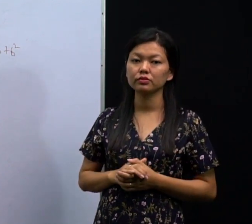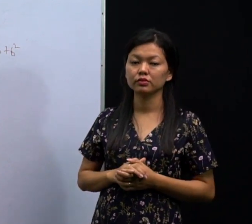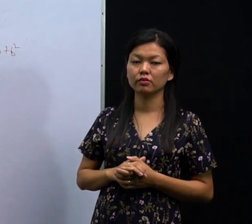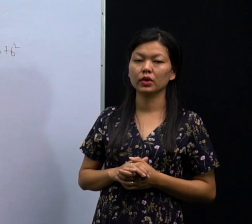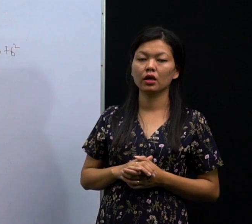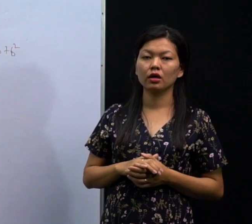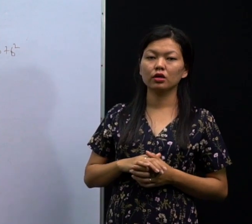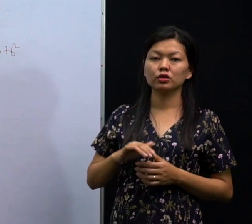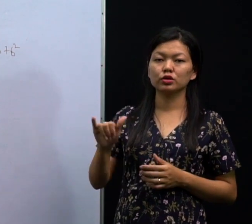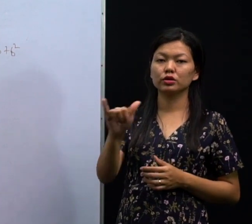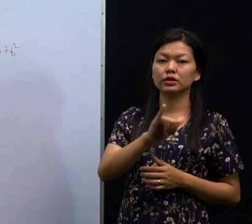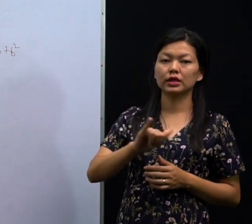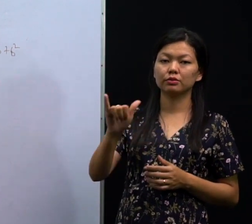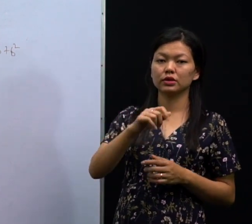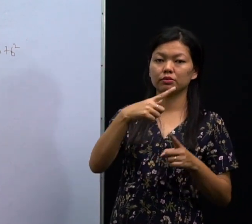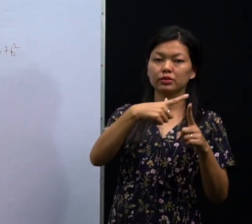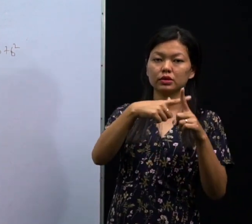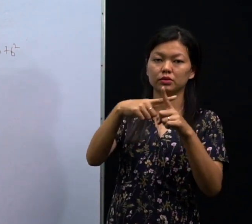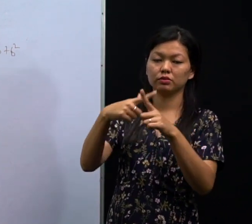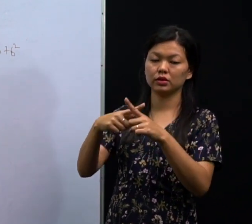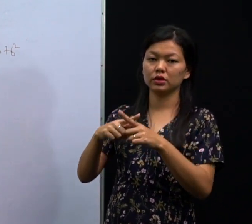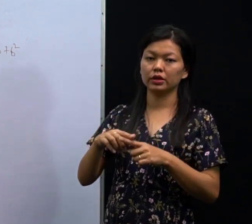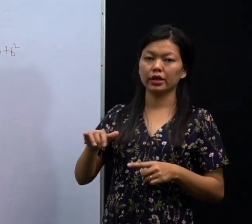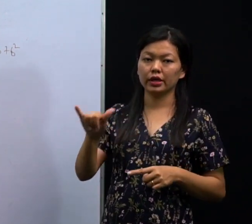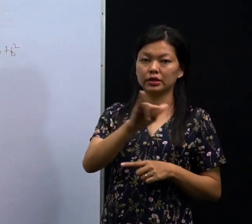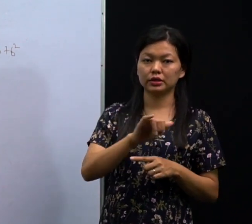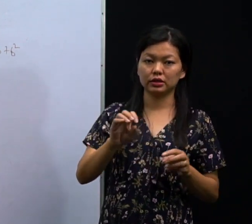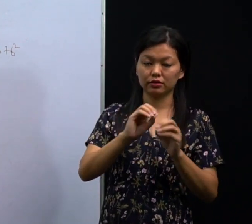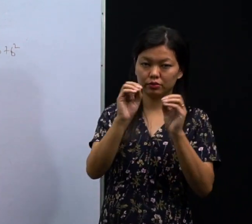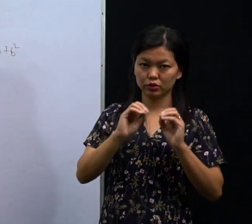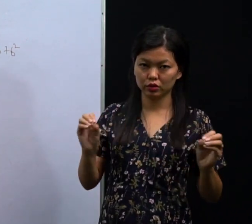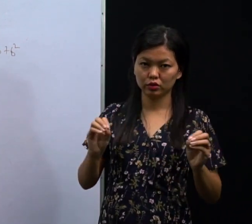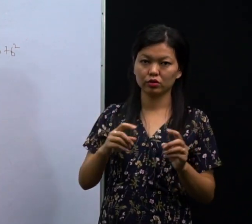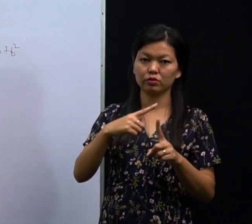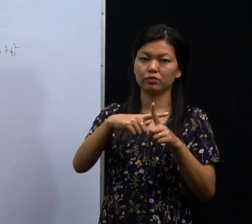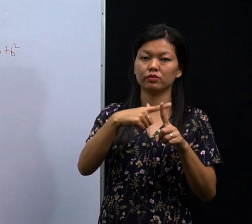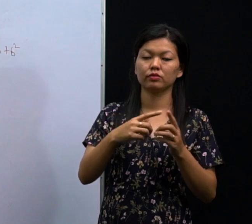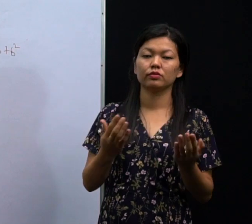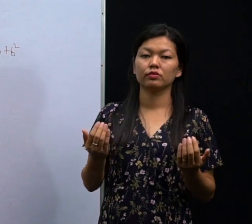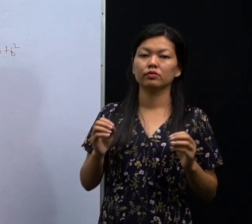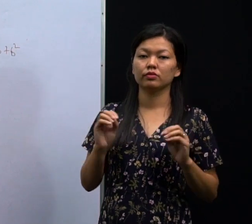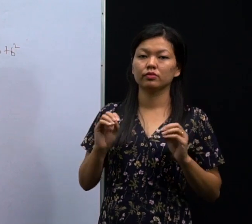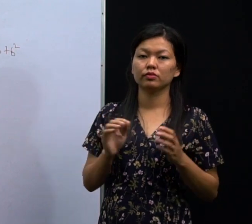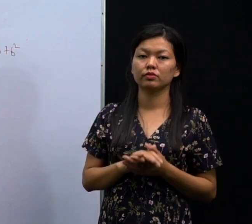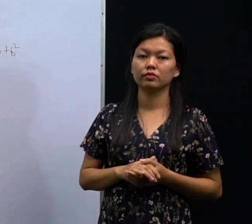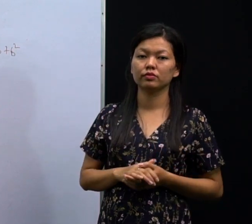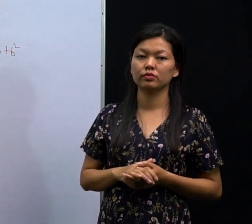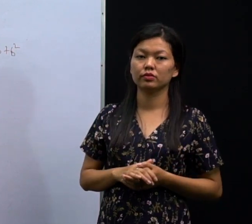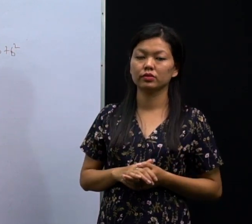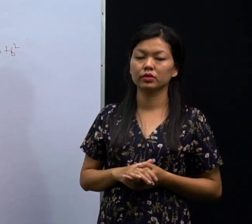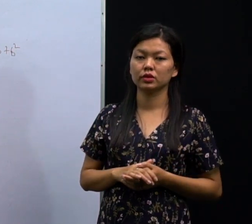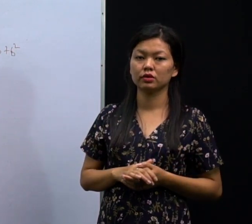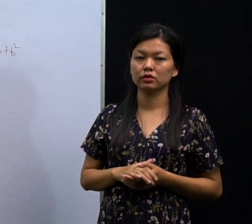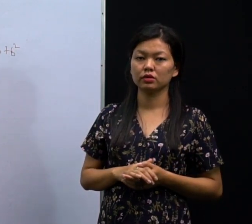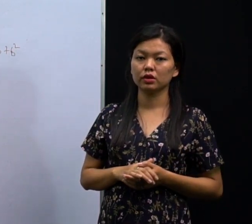terms we can add, unlike terms we cannot add. It's ab just like a one mango, another mango, two mango.